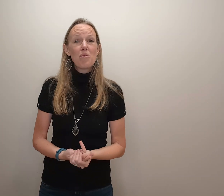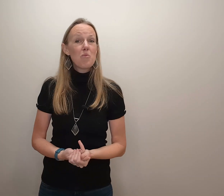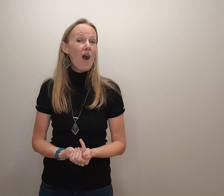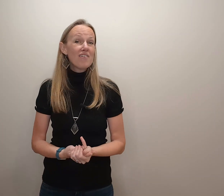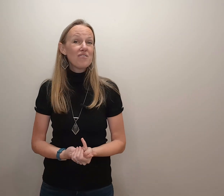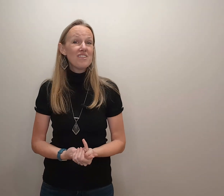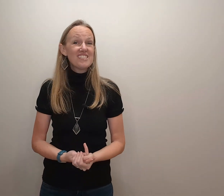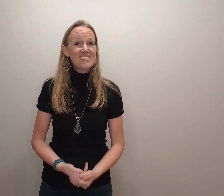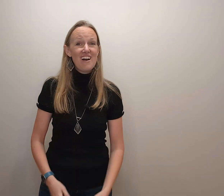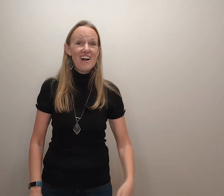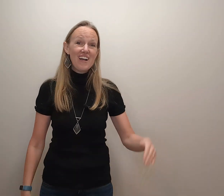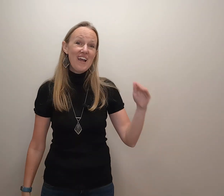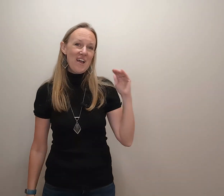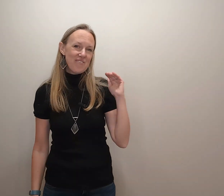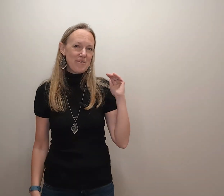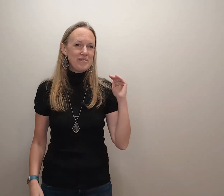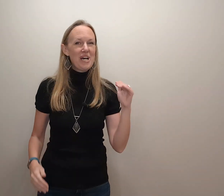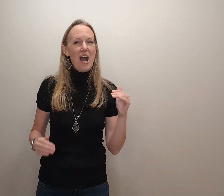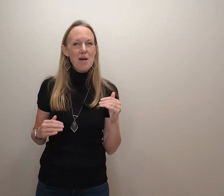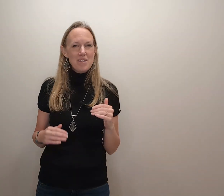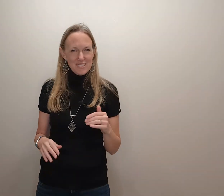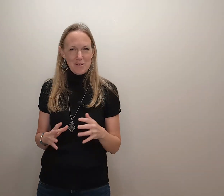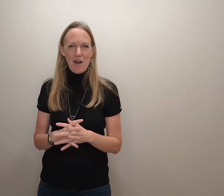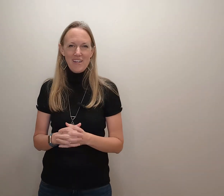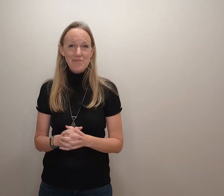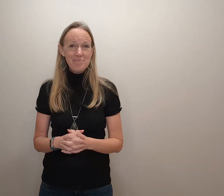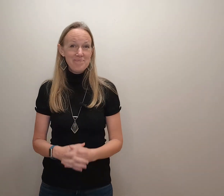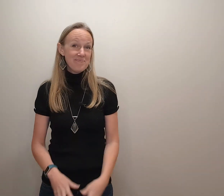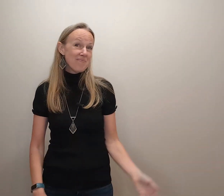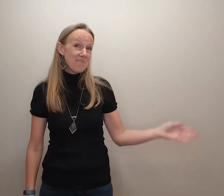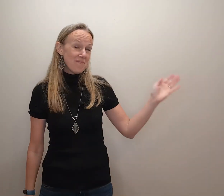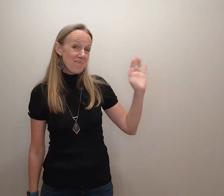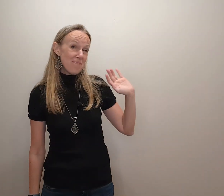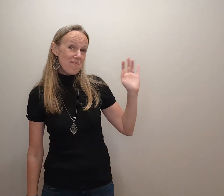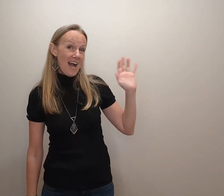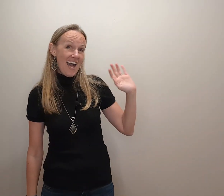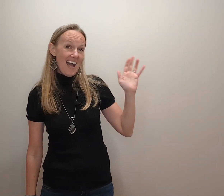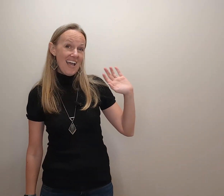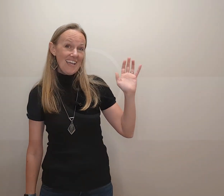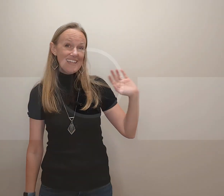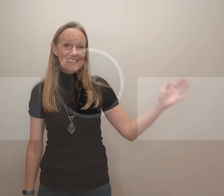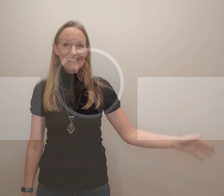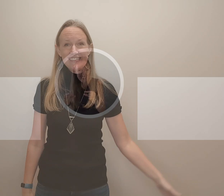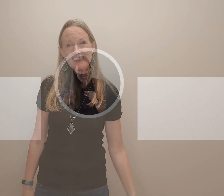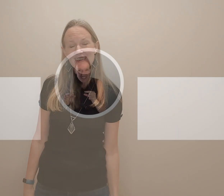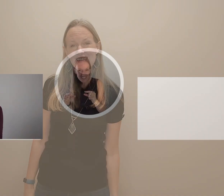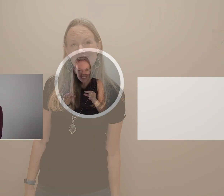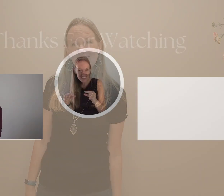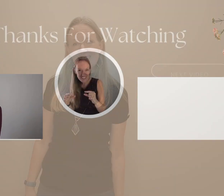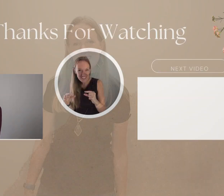we walk through this song from top to bottom. Bye.